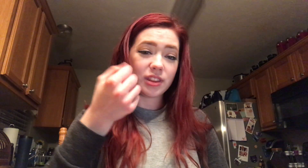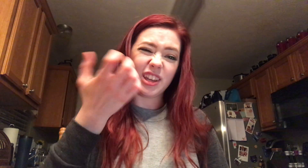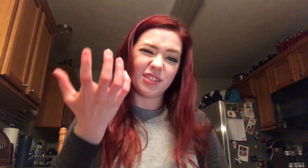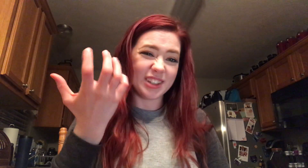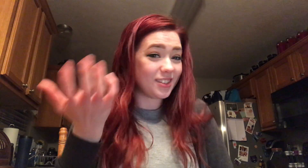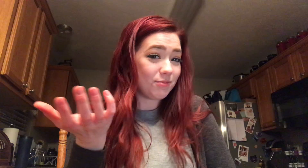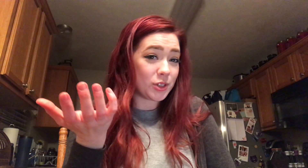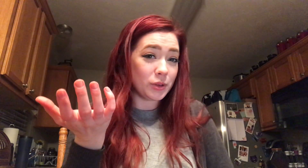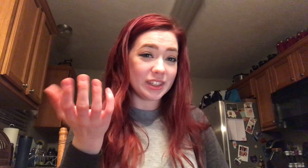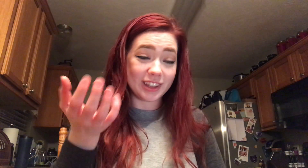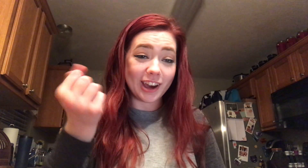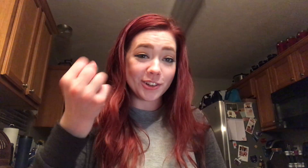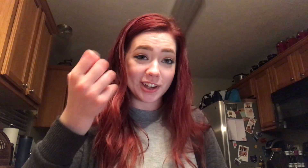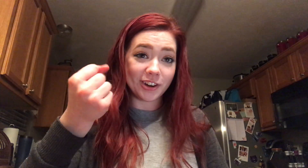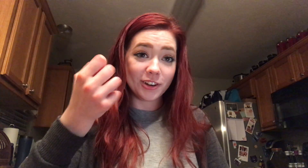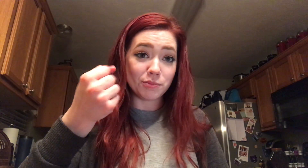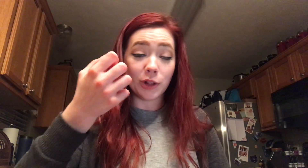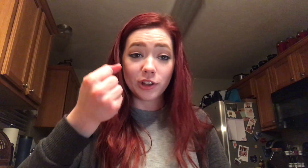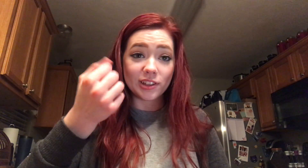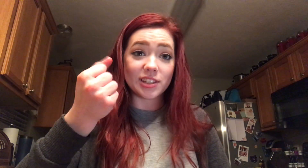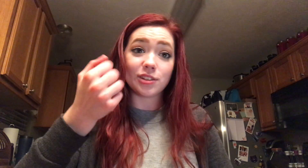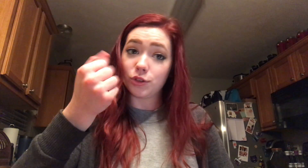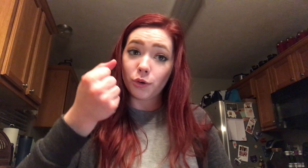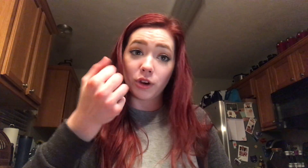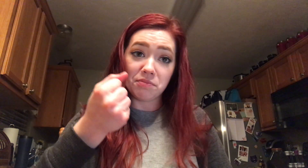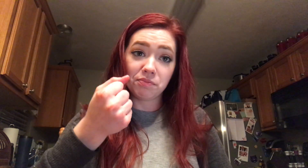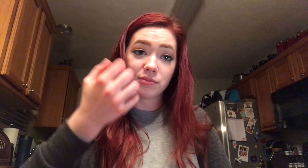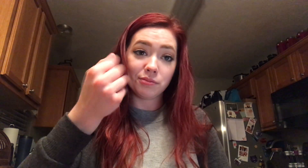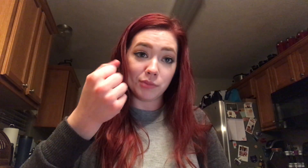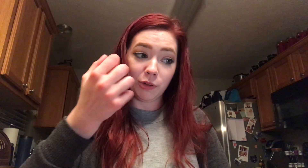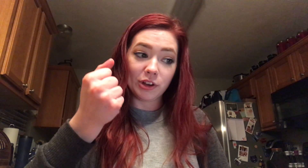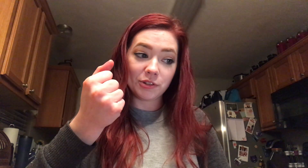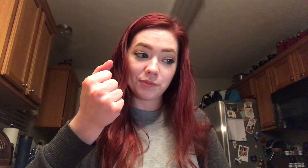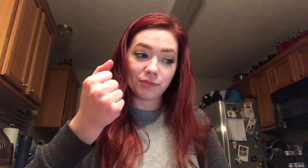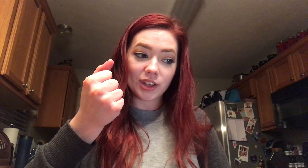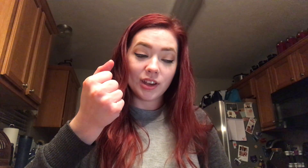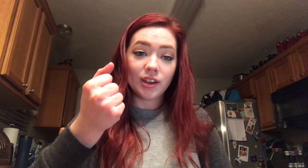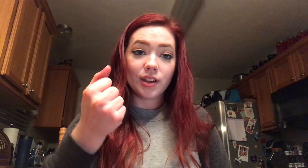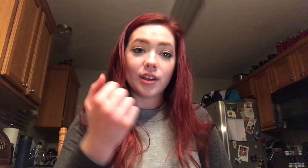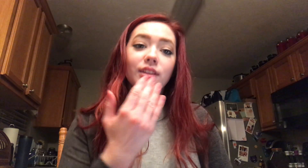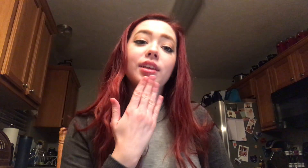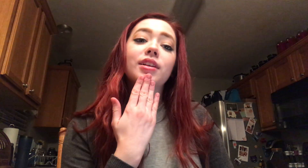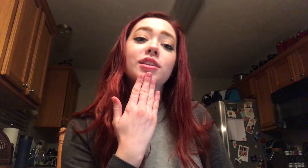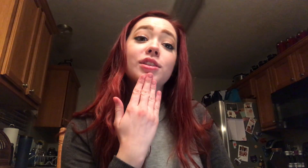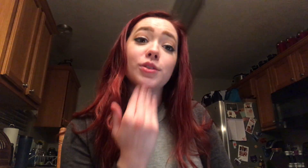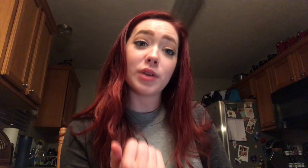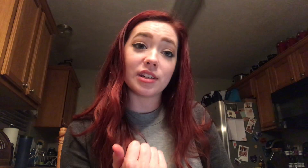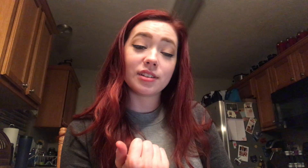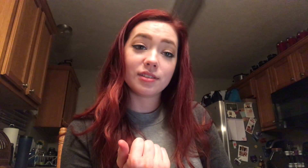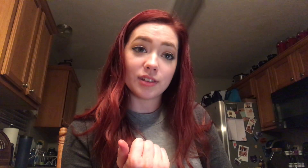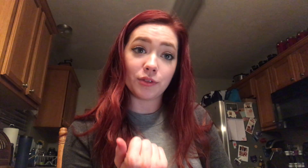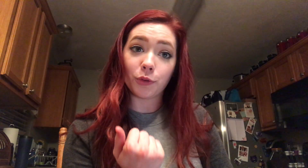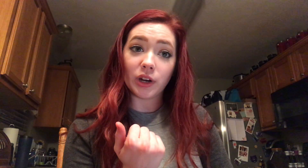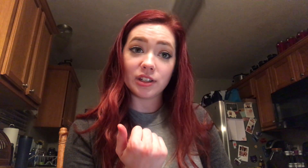think of it as squeezing the cow's udder, milk. This is also cream, milk. And then sweet, if they're wanting